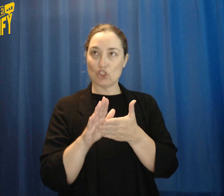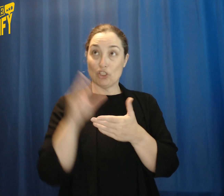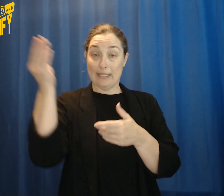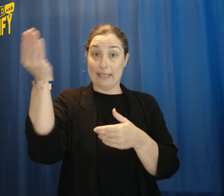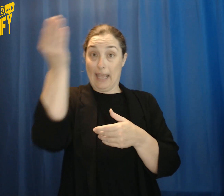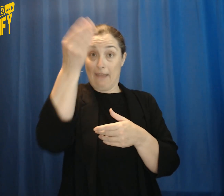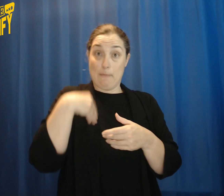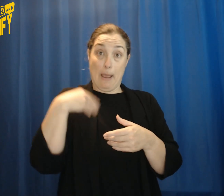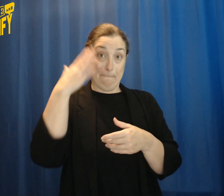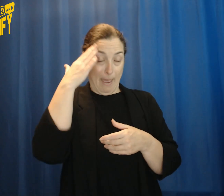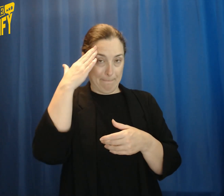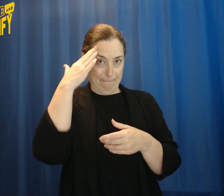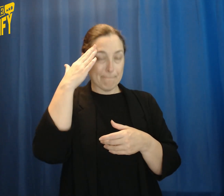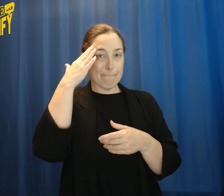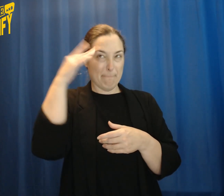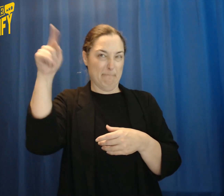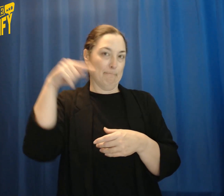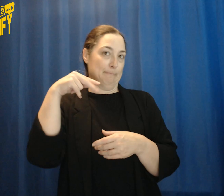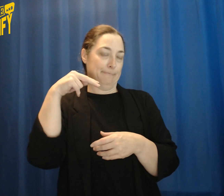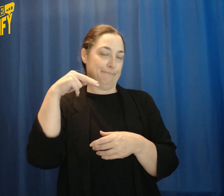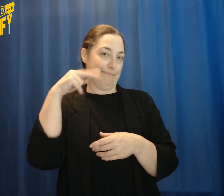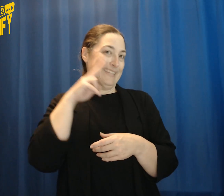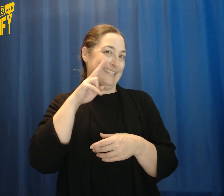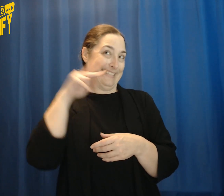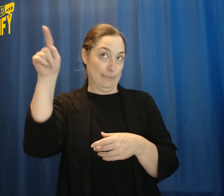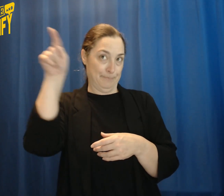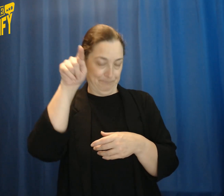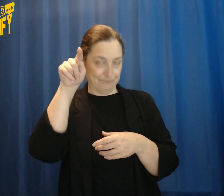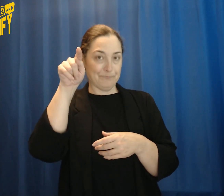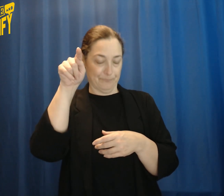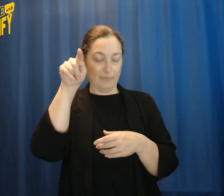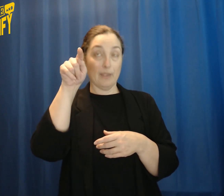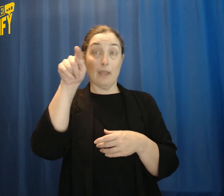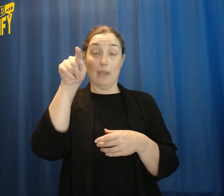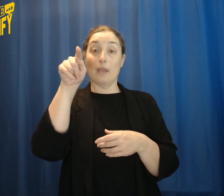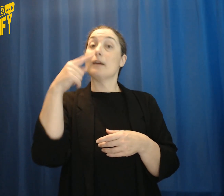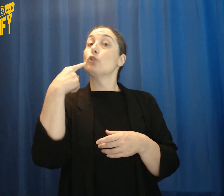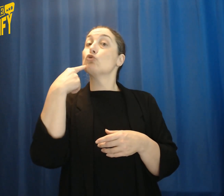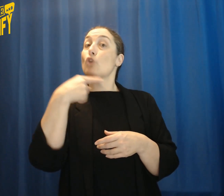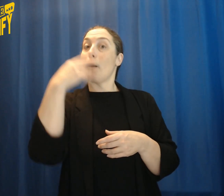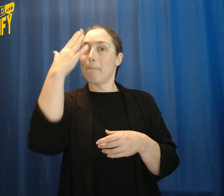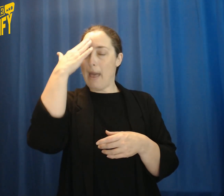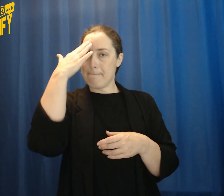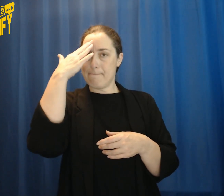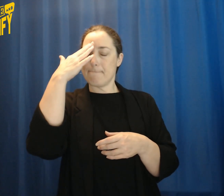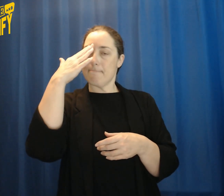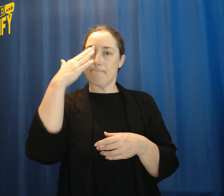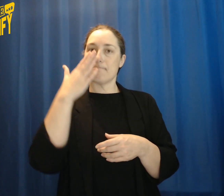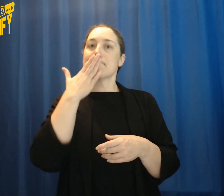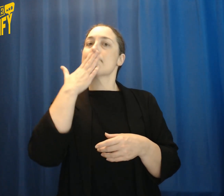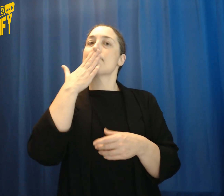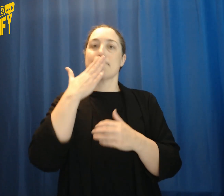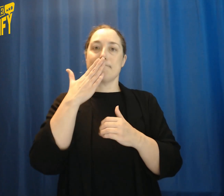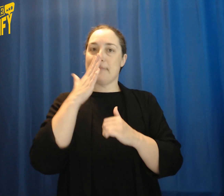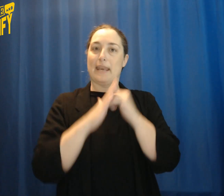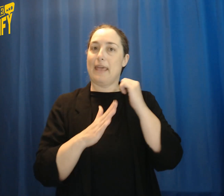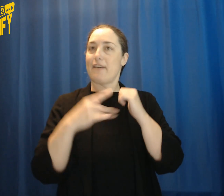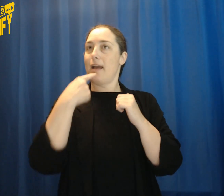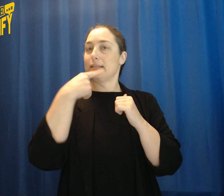niece, and she made Mum swear that she would never tell anyone. That sort of went out the window, only a little bit.